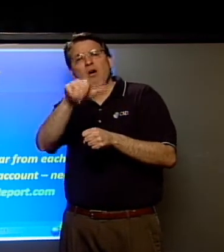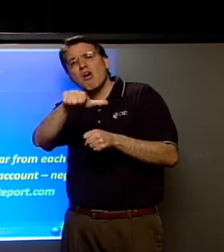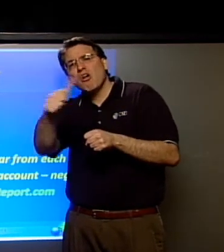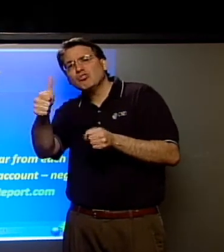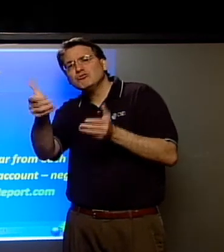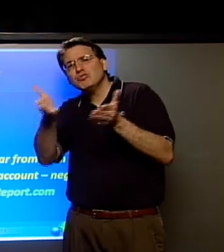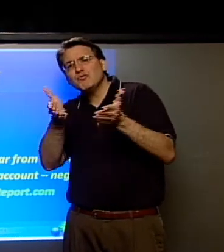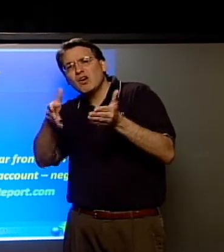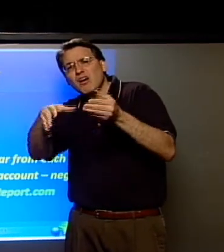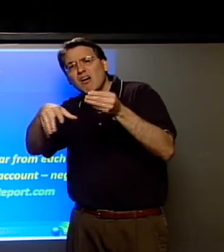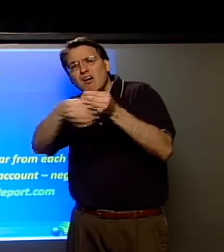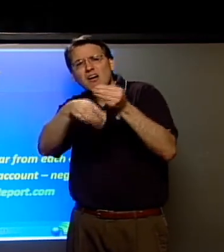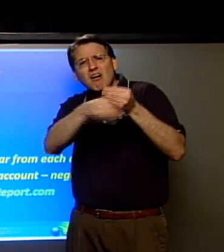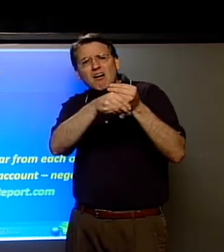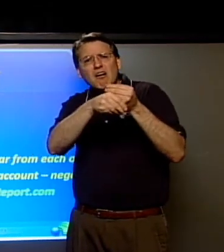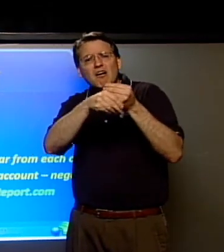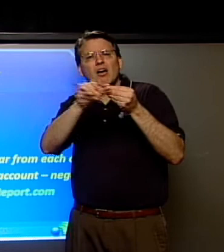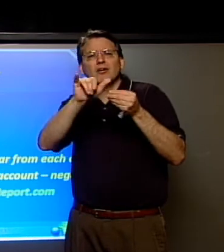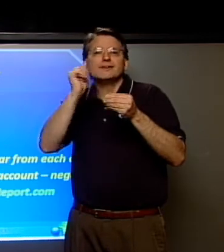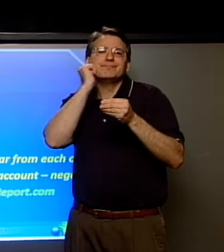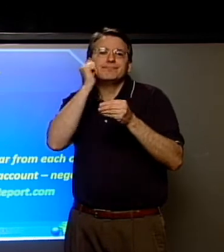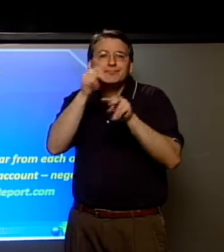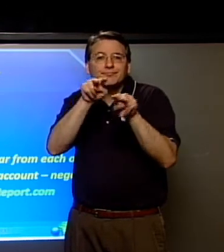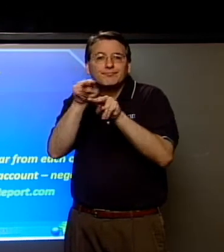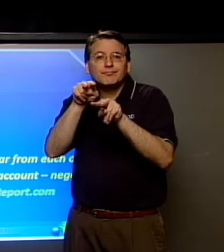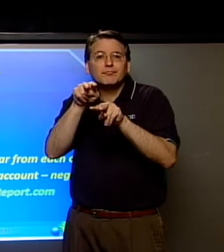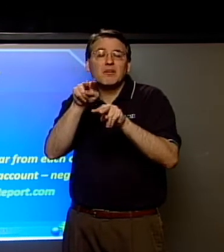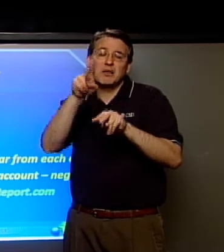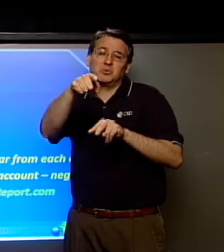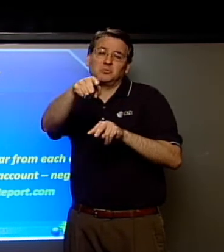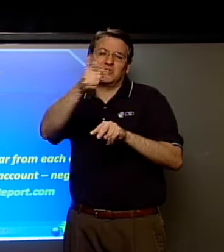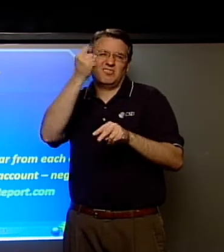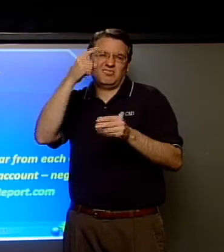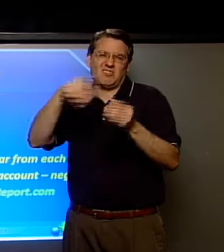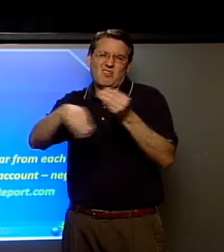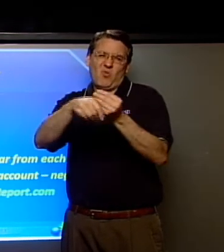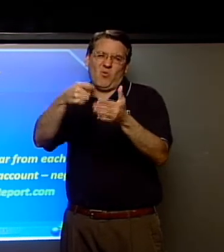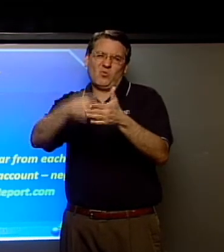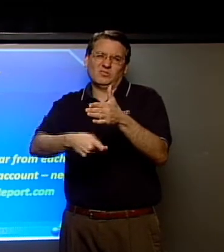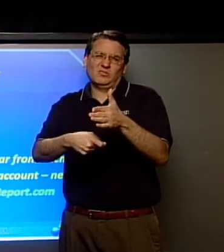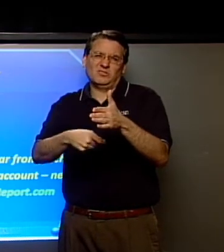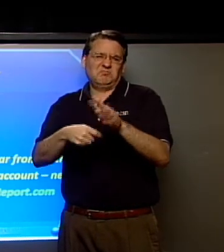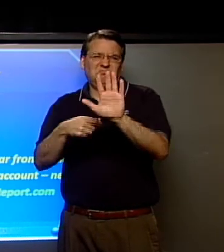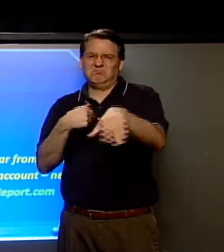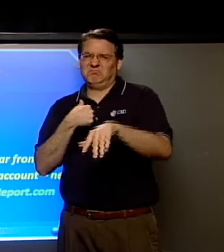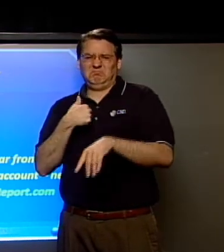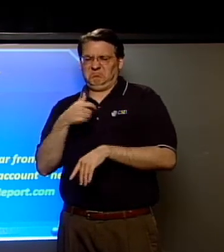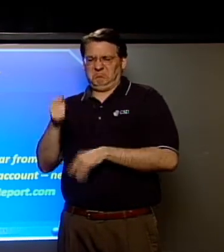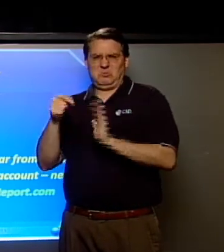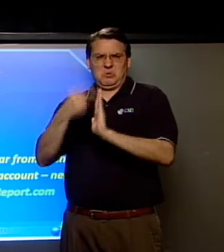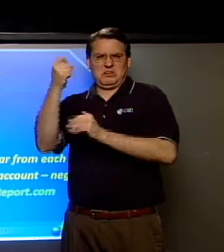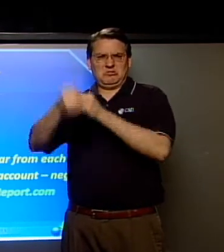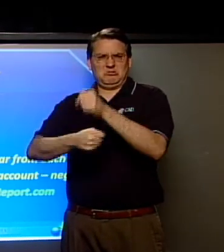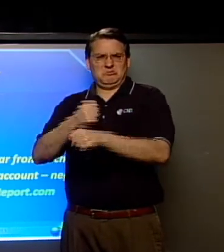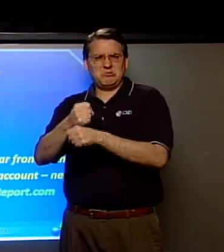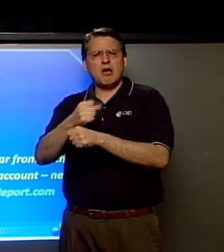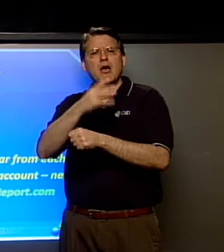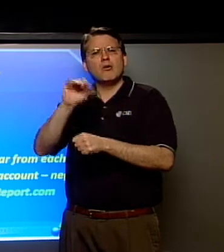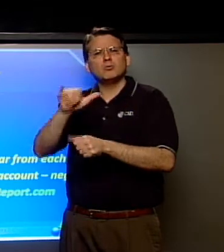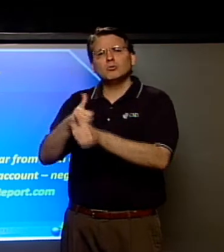only do it once a year, but you can do it once every year, and there's no cost to do that. I